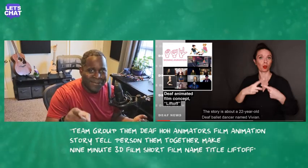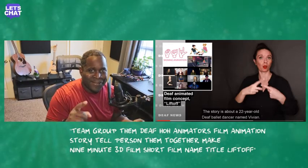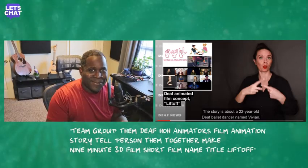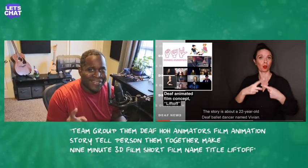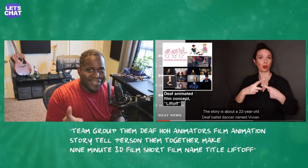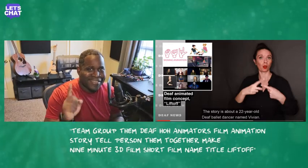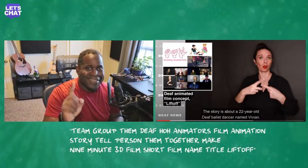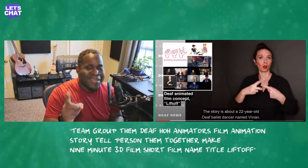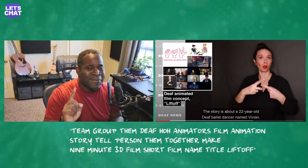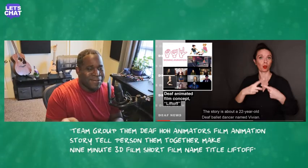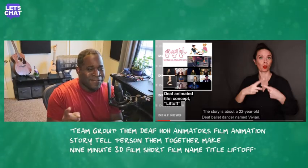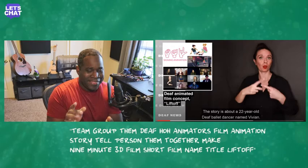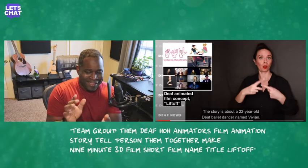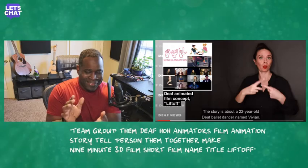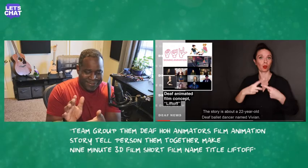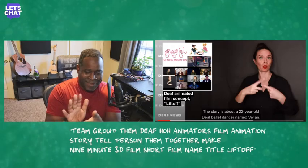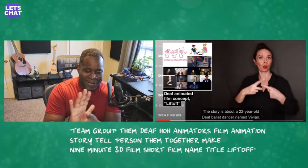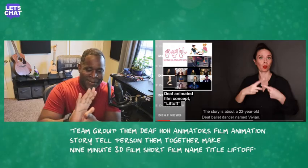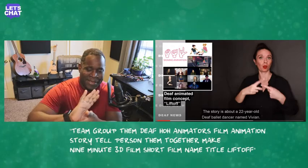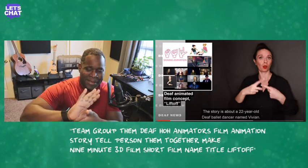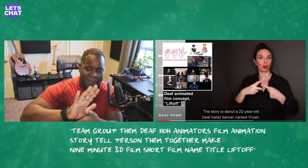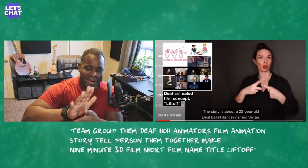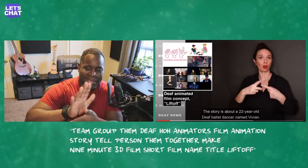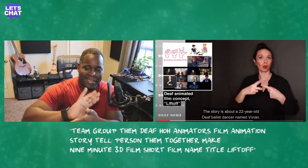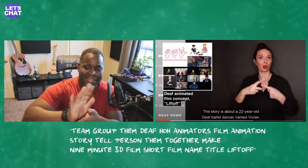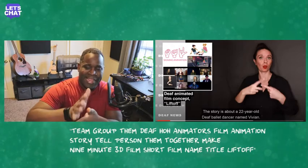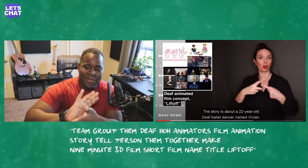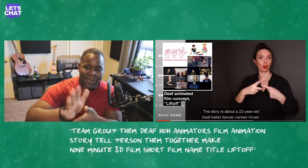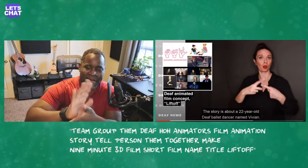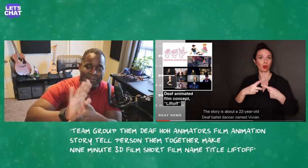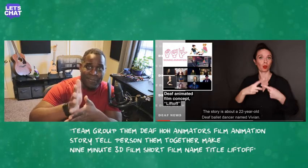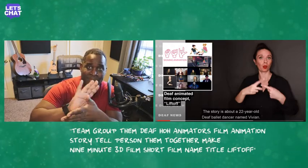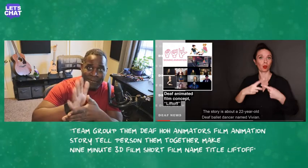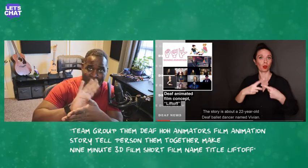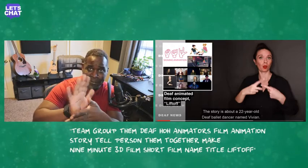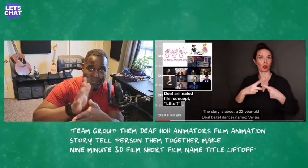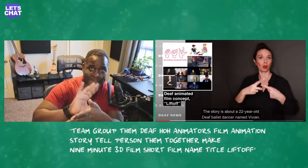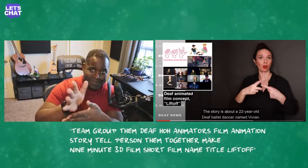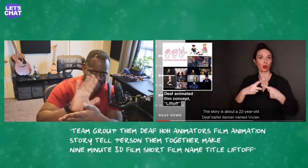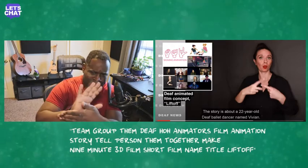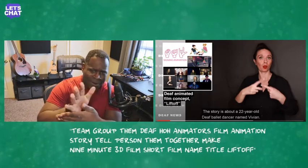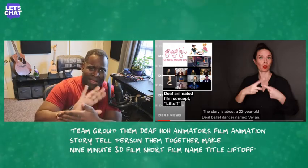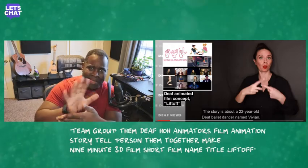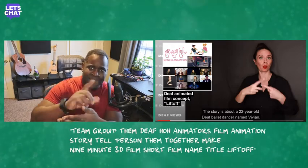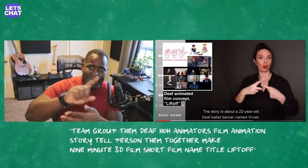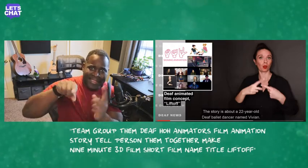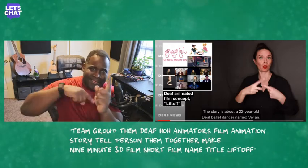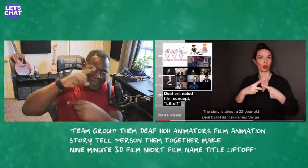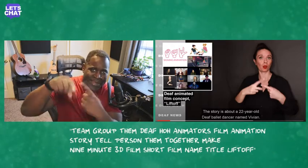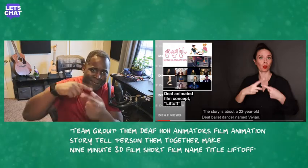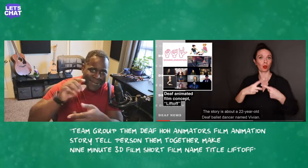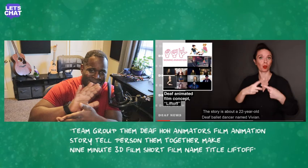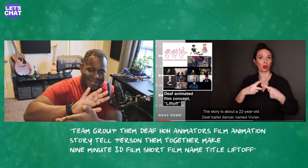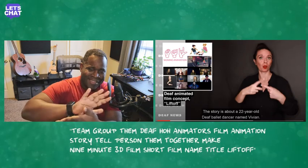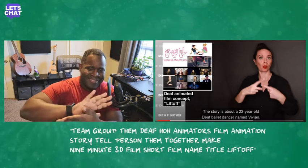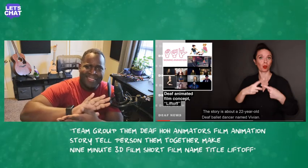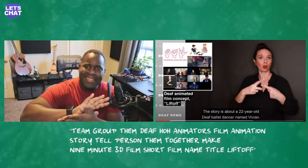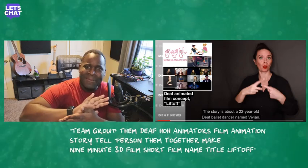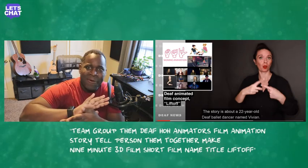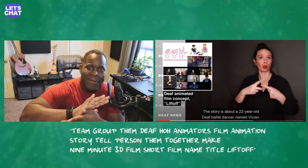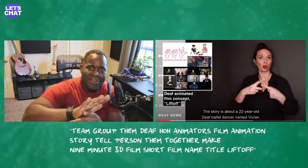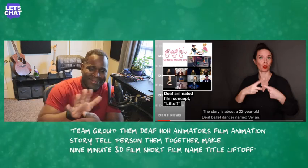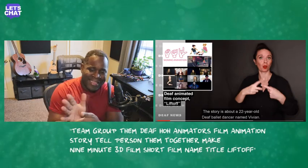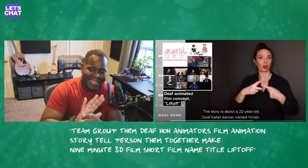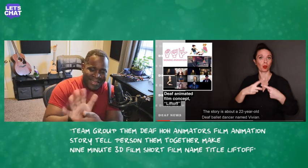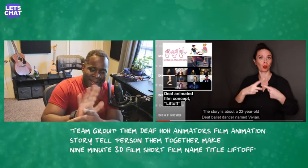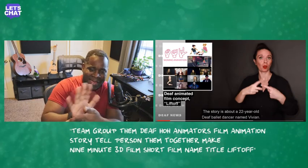going to come to me though. It's going to come to me before the end of this video. But now you have a movie reel, or like a movie spinning reel, slightly